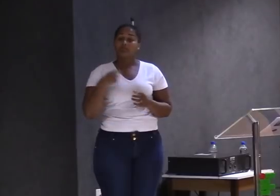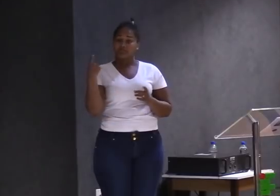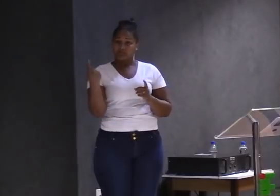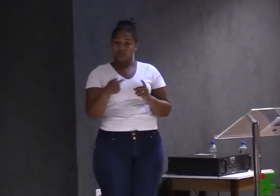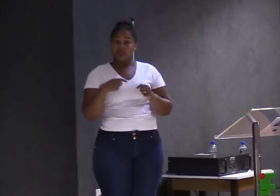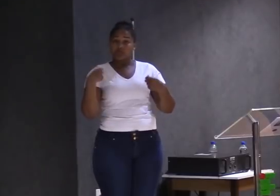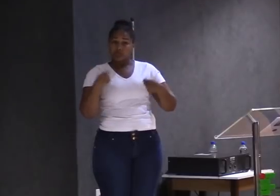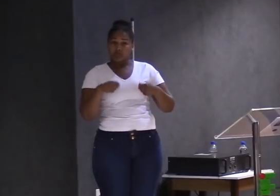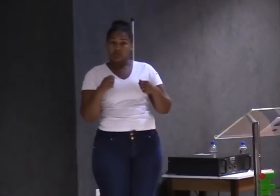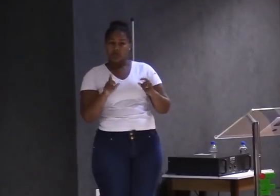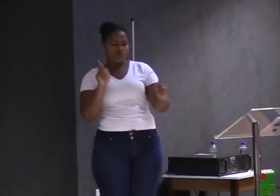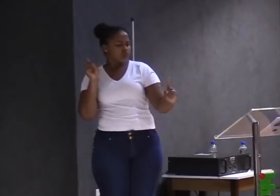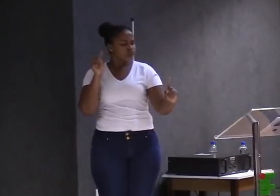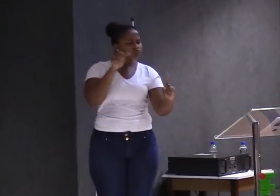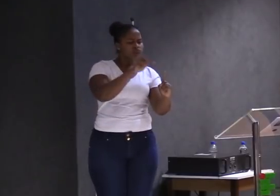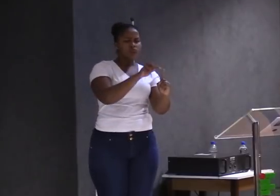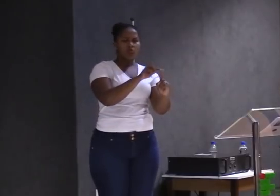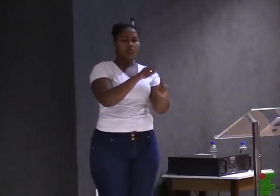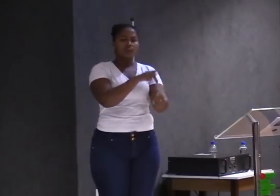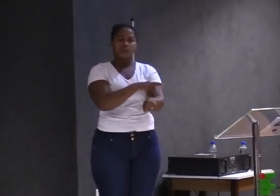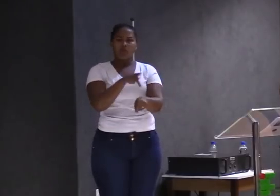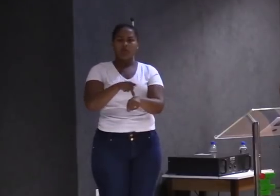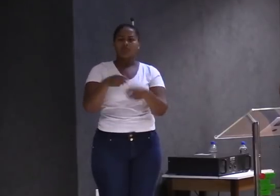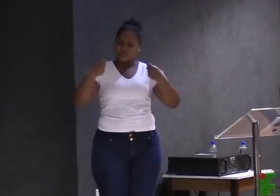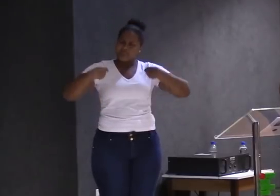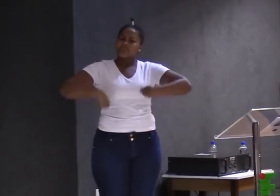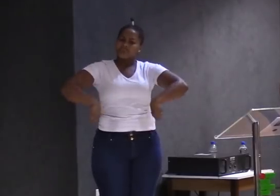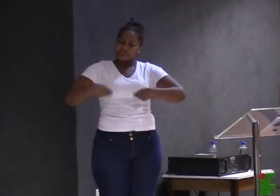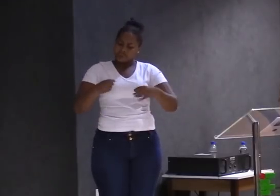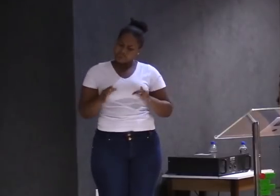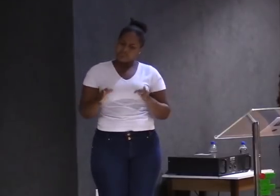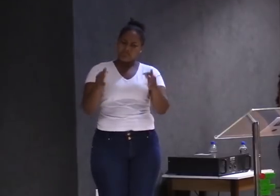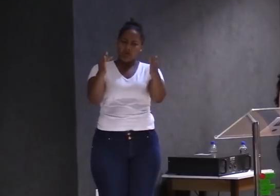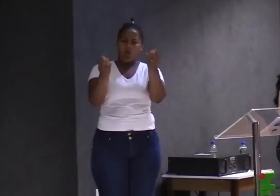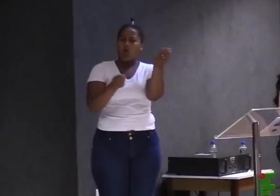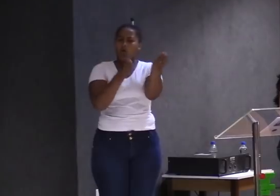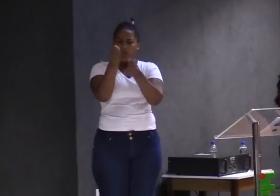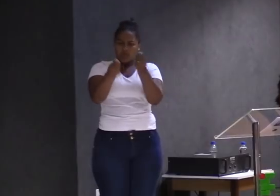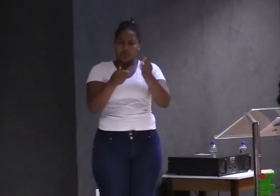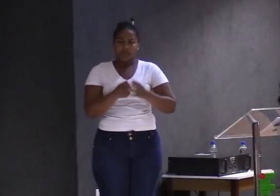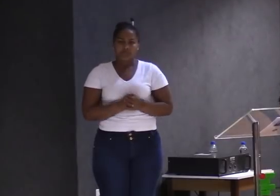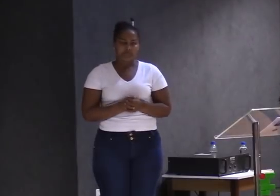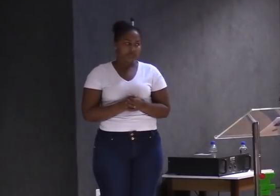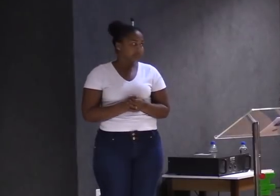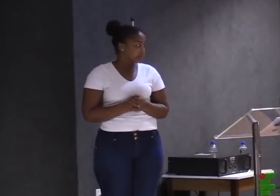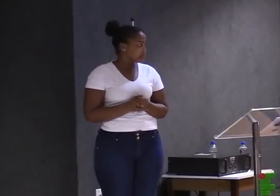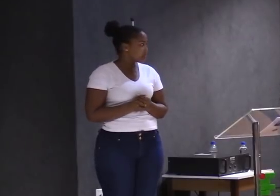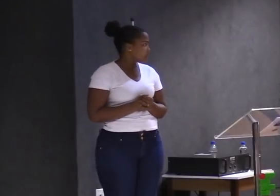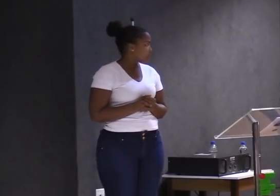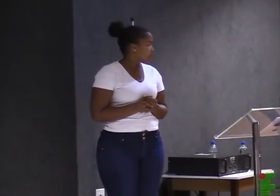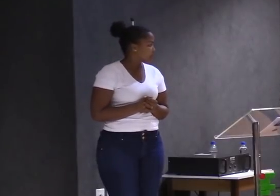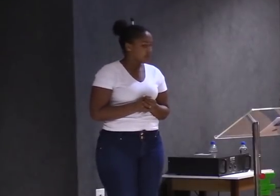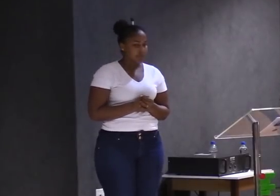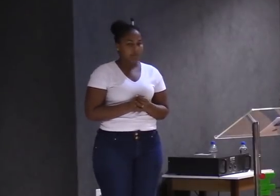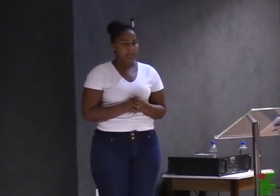objetivo pedagógico com o uso dessas tecnologias. So when there is this